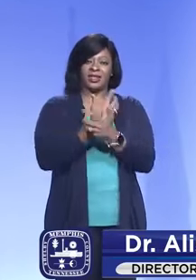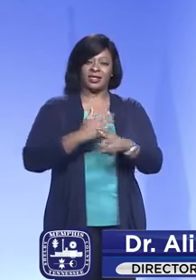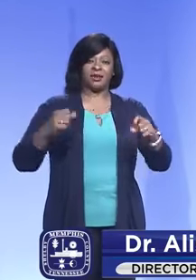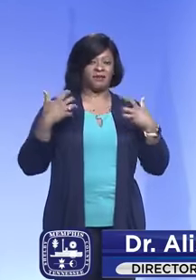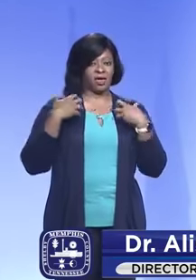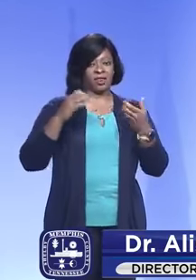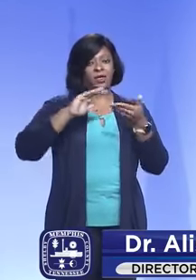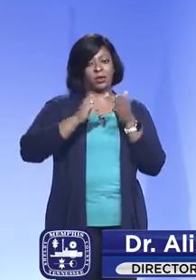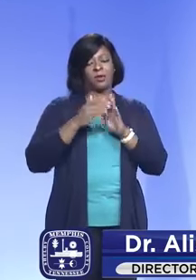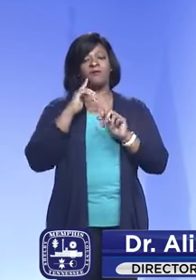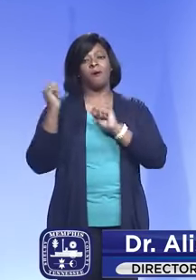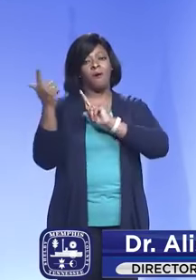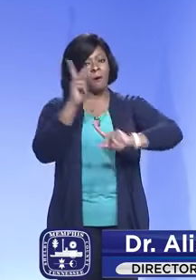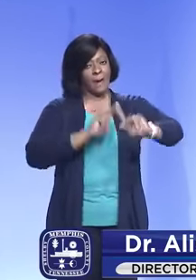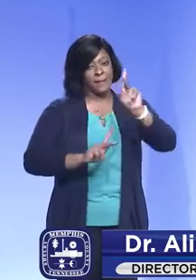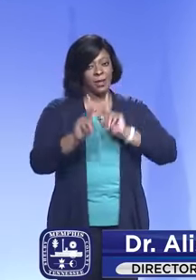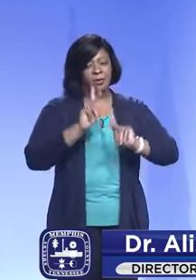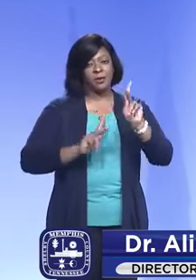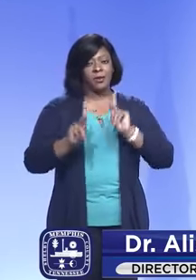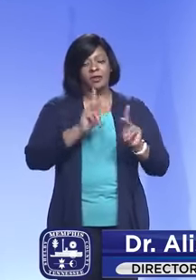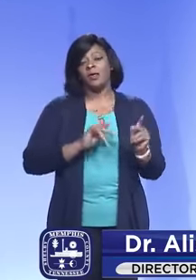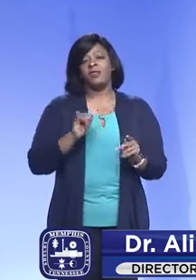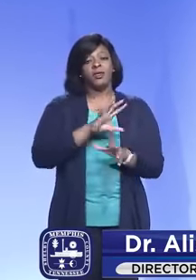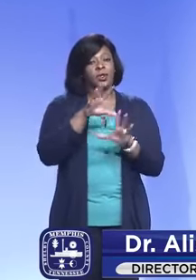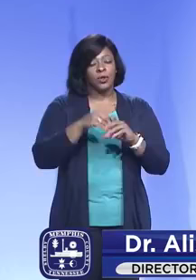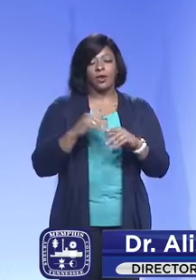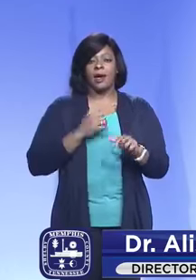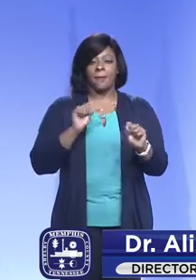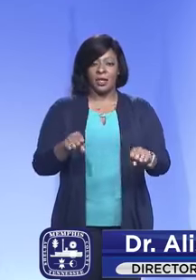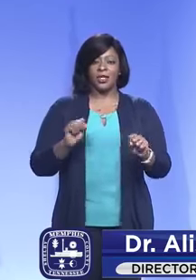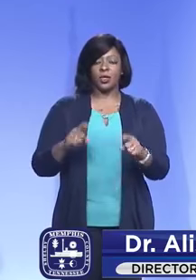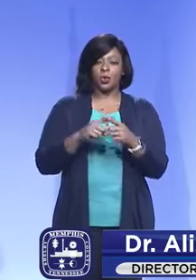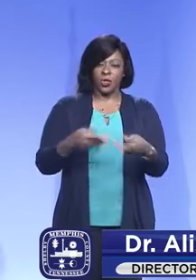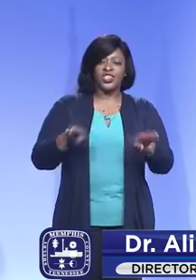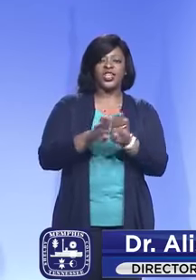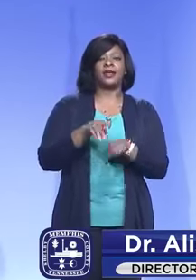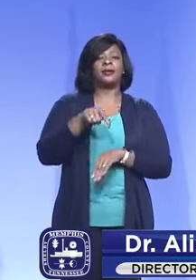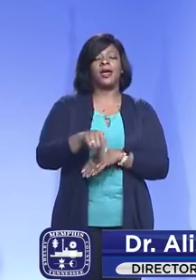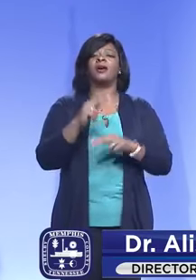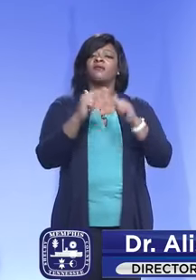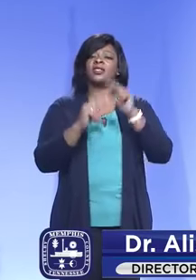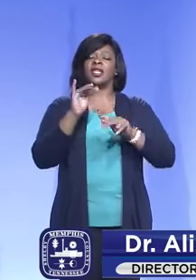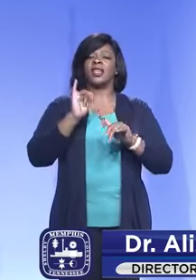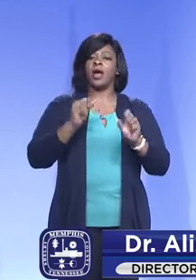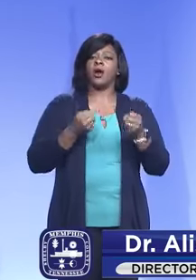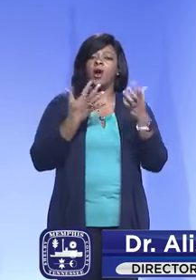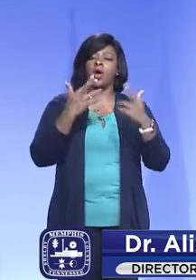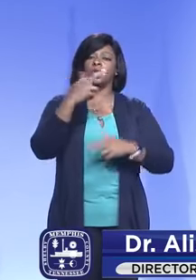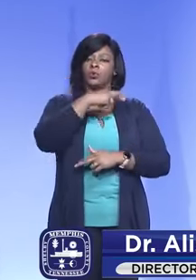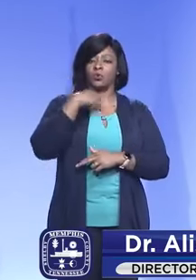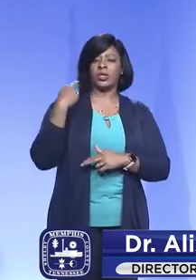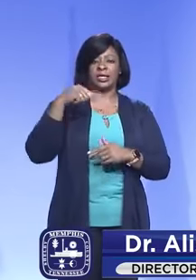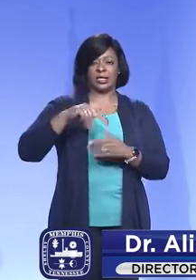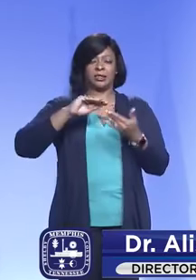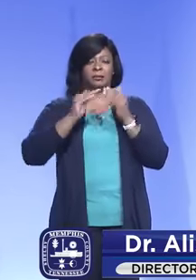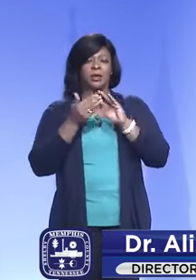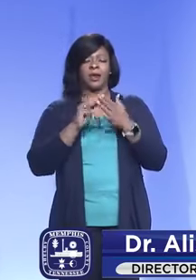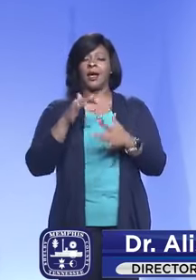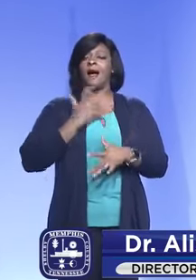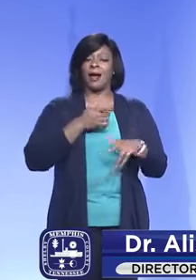healthy community for all people. And that includes our ability to shut down facilities that pose a risk to this community,